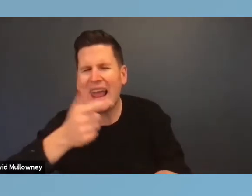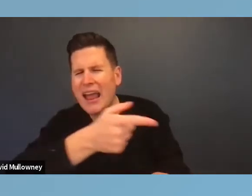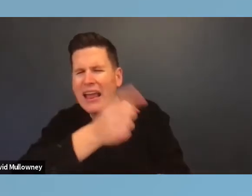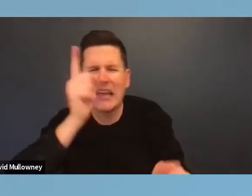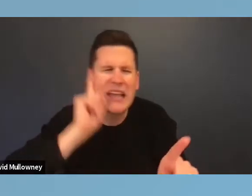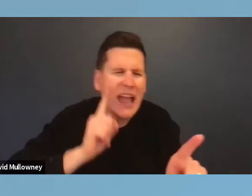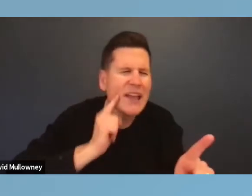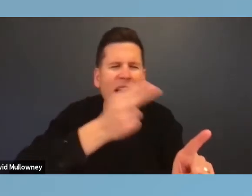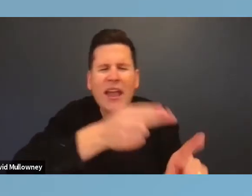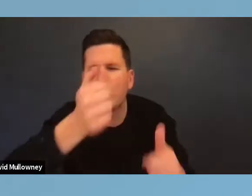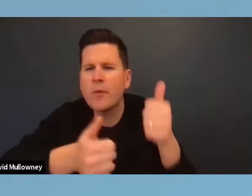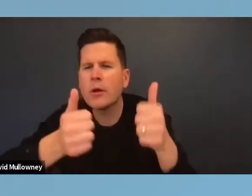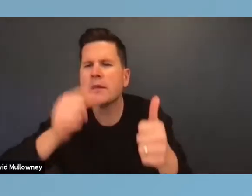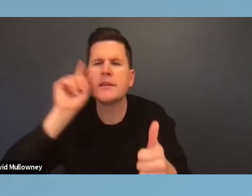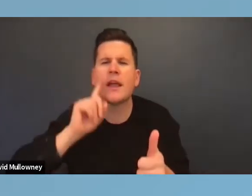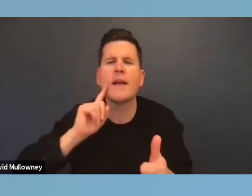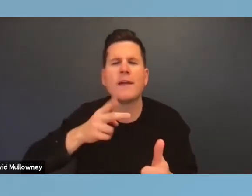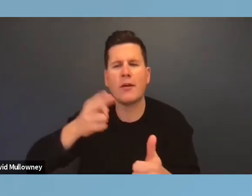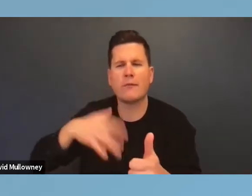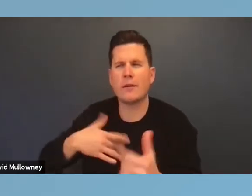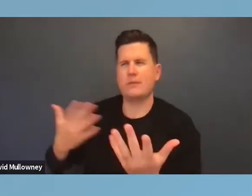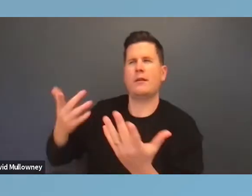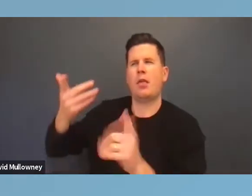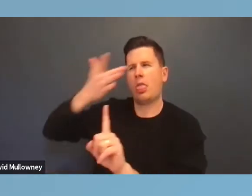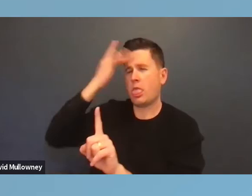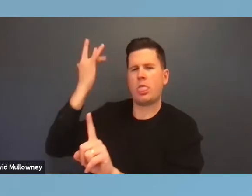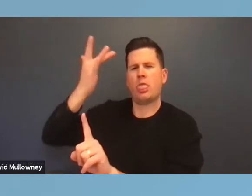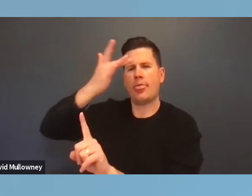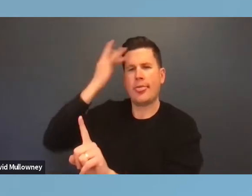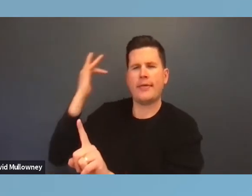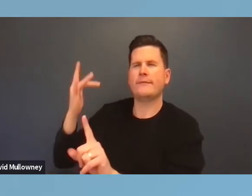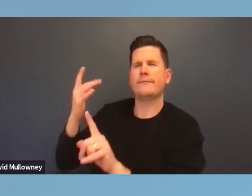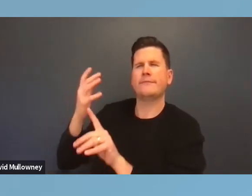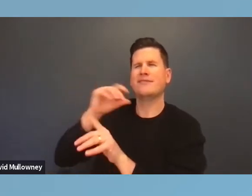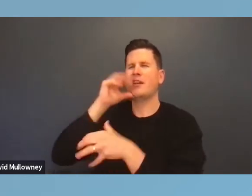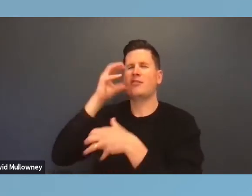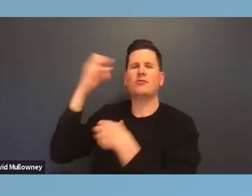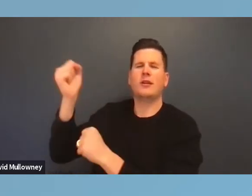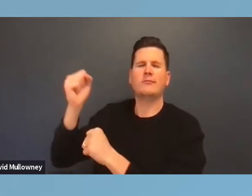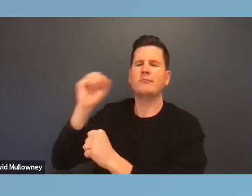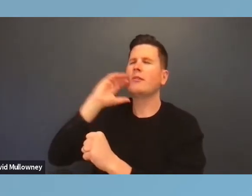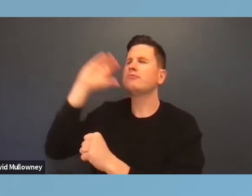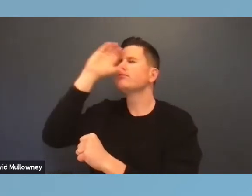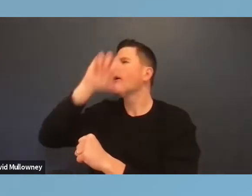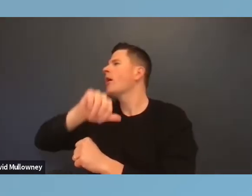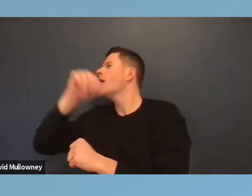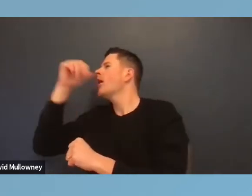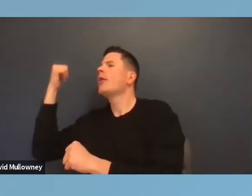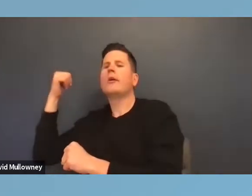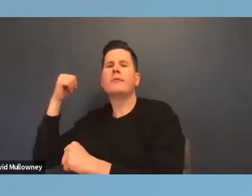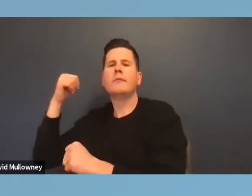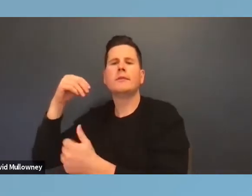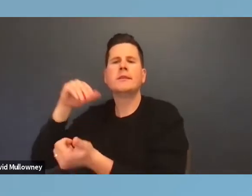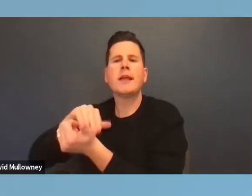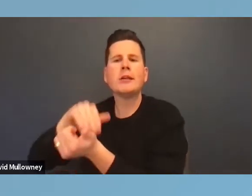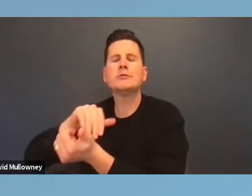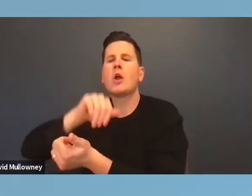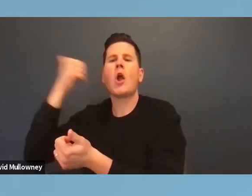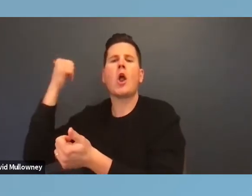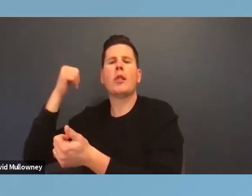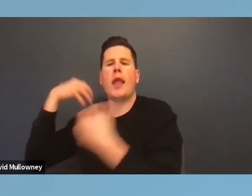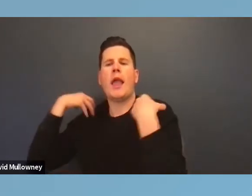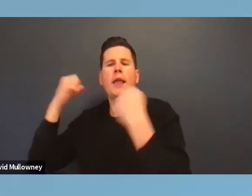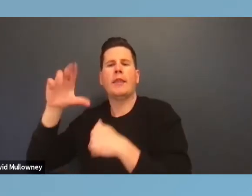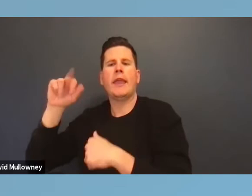to, you know, instead of, oh, I can't remember, what is it you call yourself? So we've had a lot of problems in the past, and we